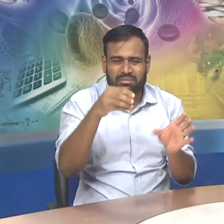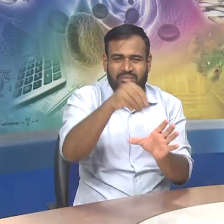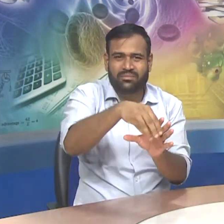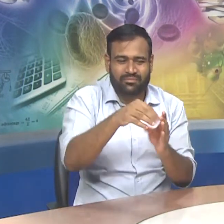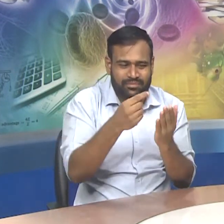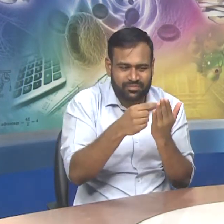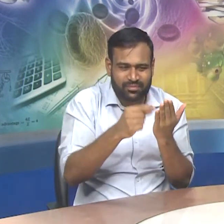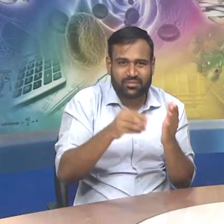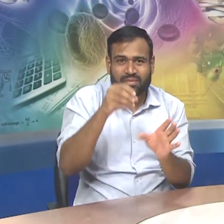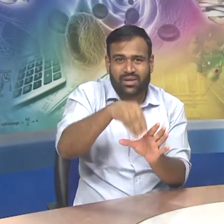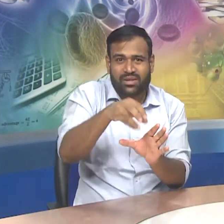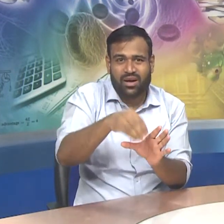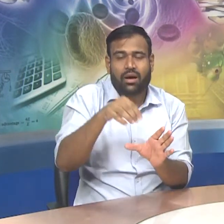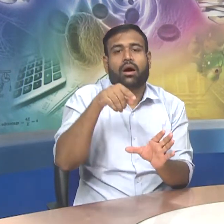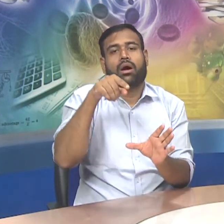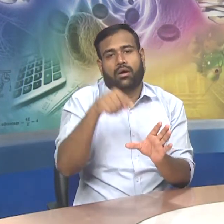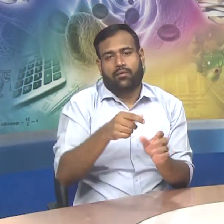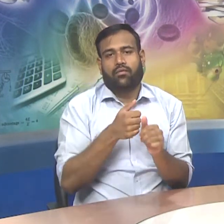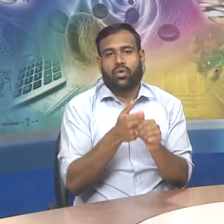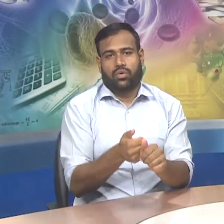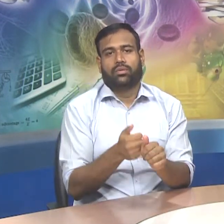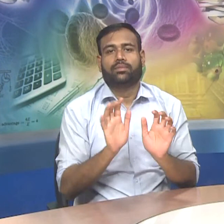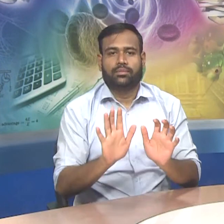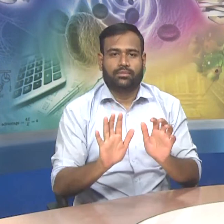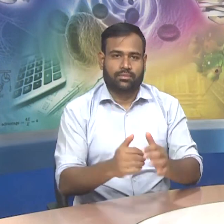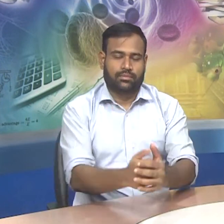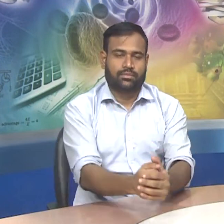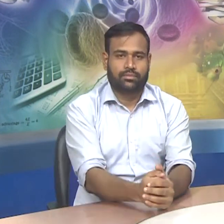whoever selects whom, that all is kept confidential.